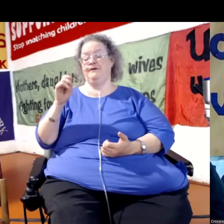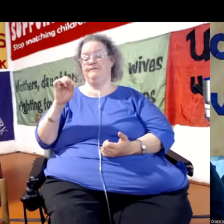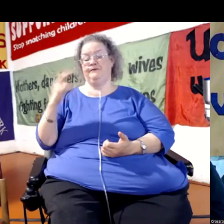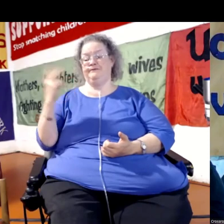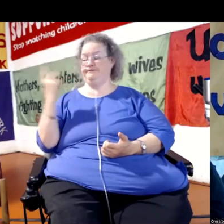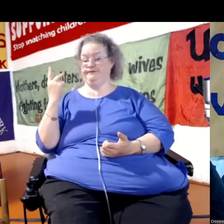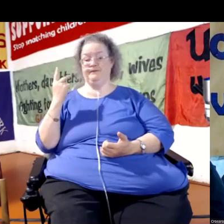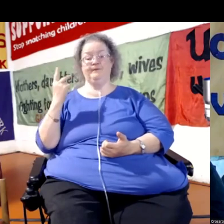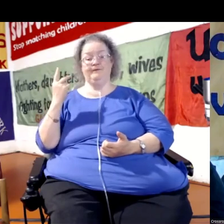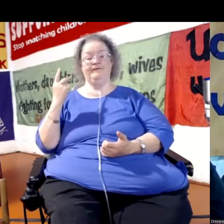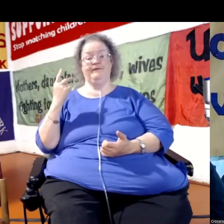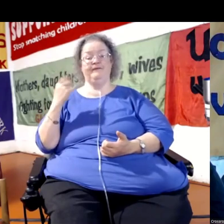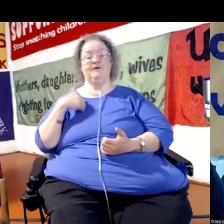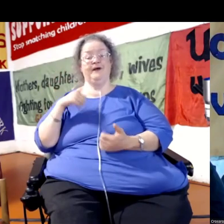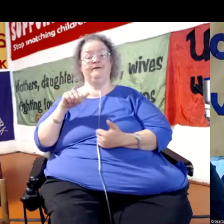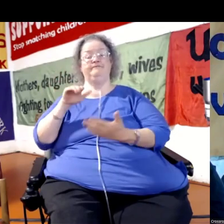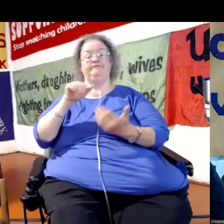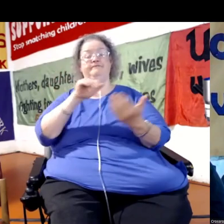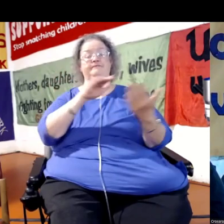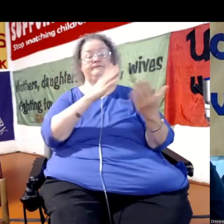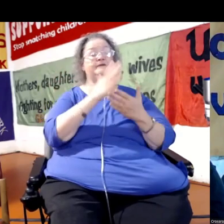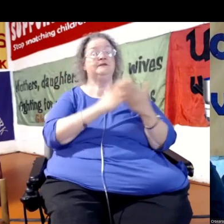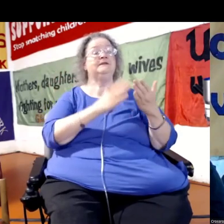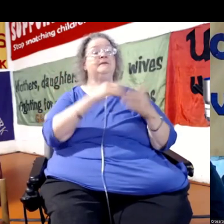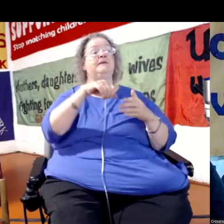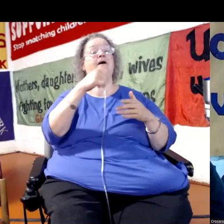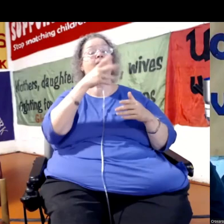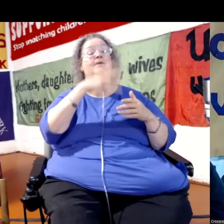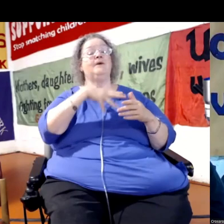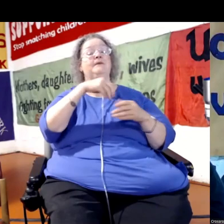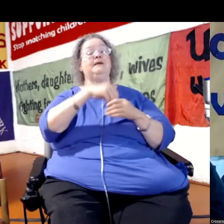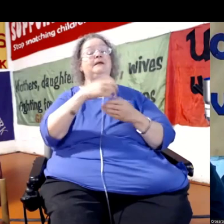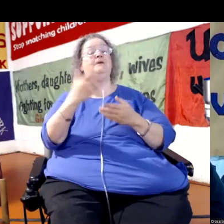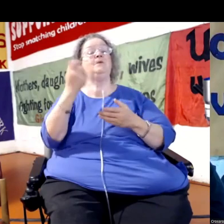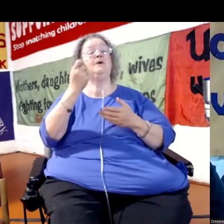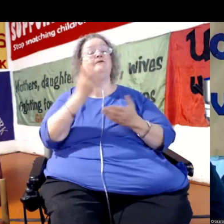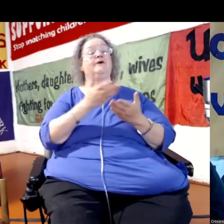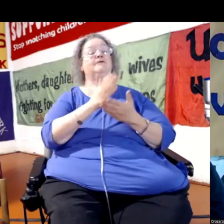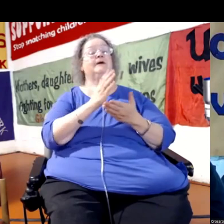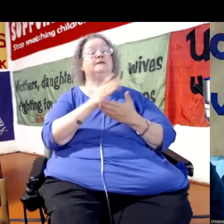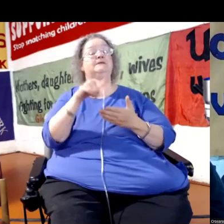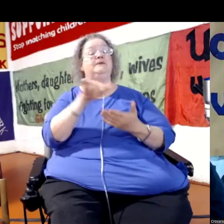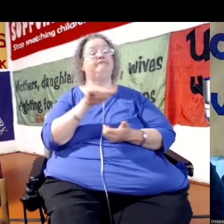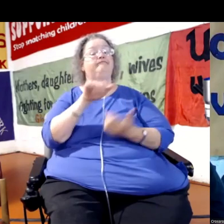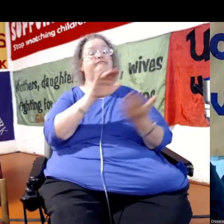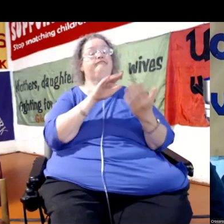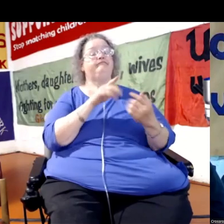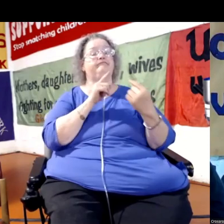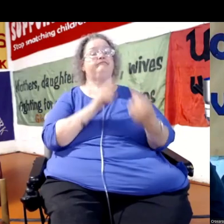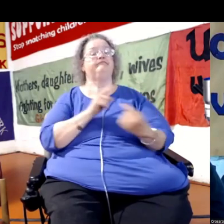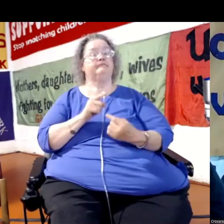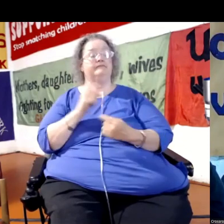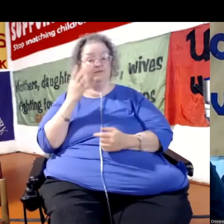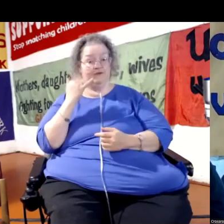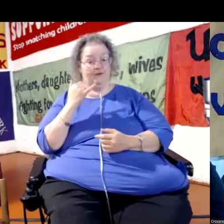had a fight with some of the other women in welfare rights because remember when the